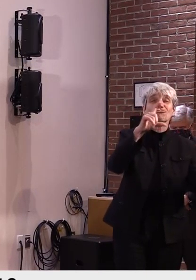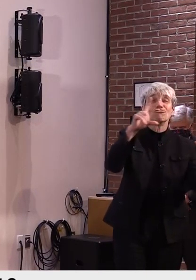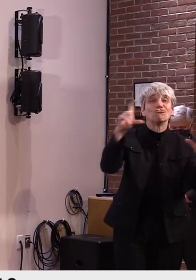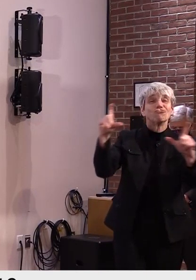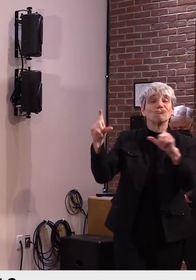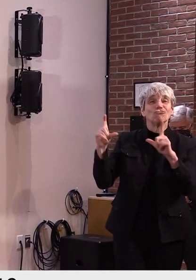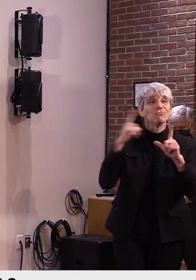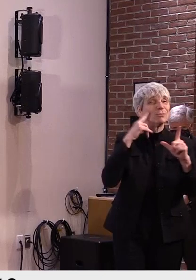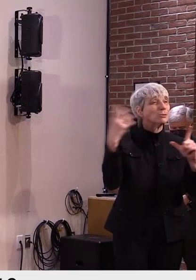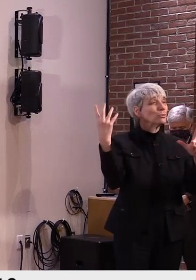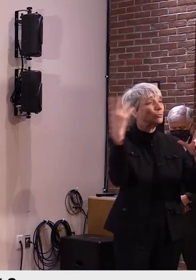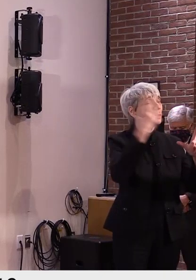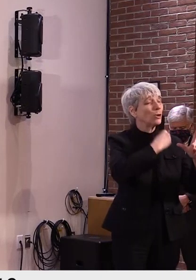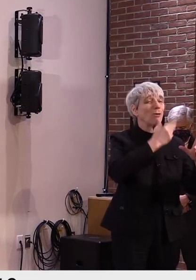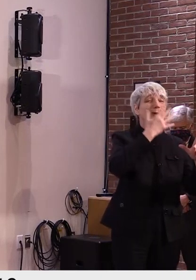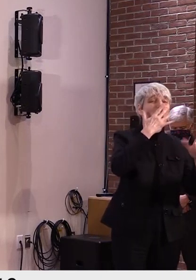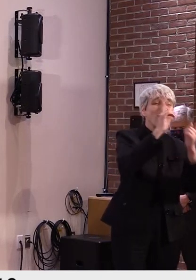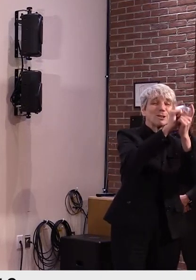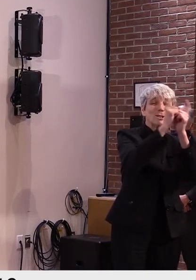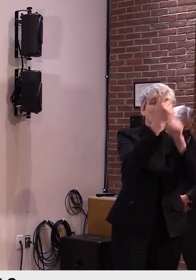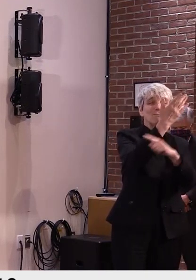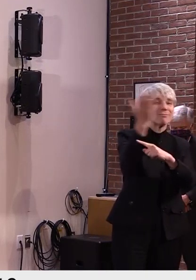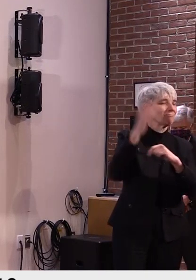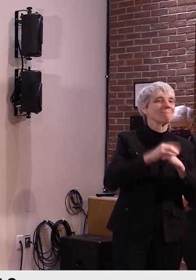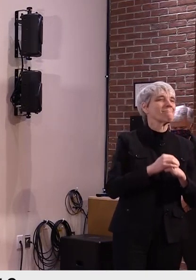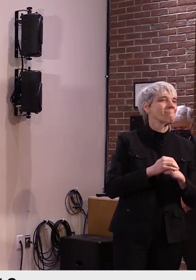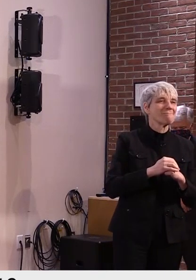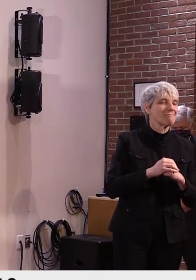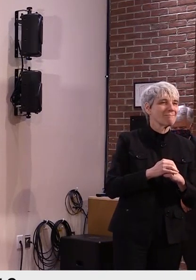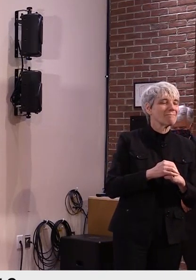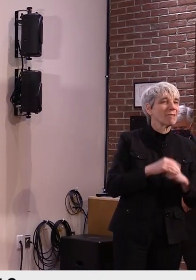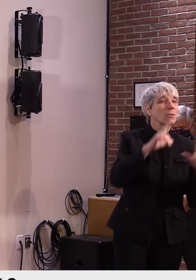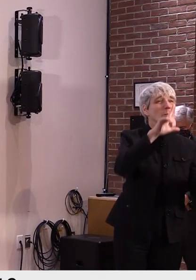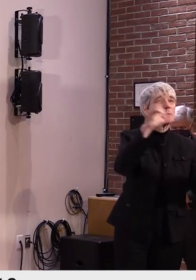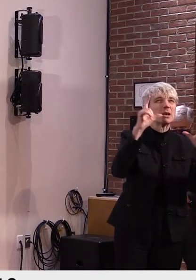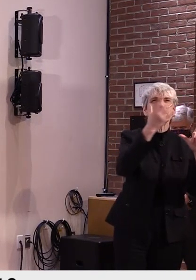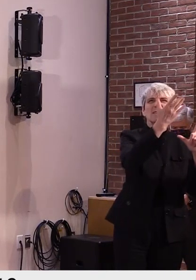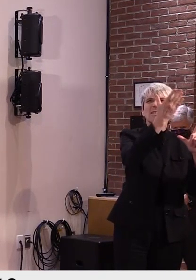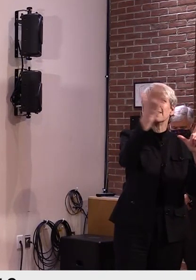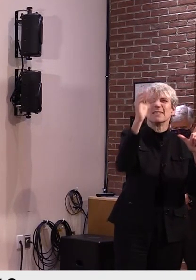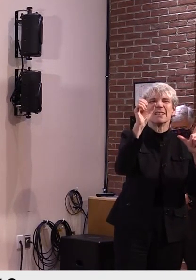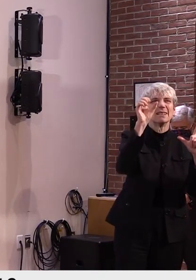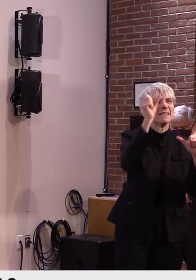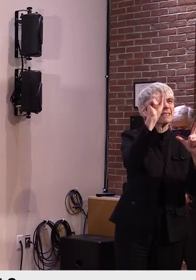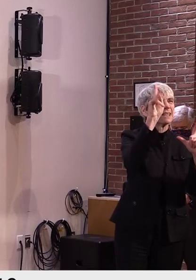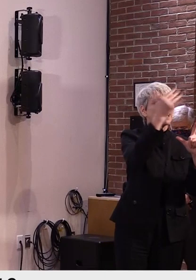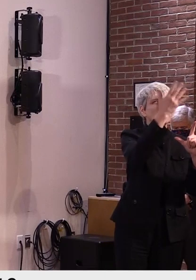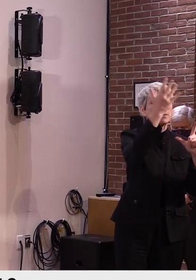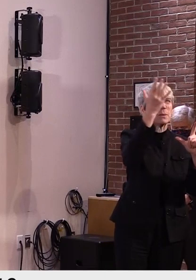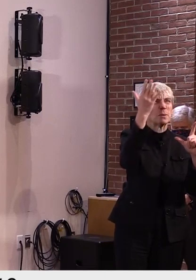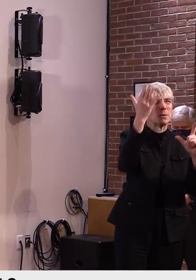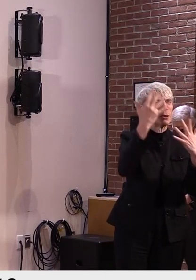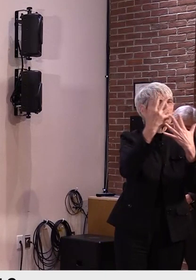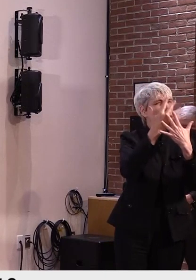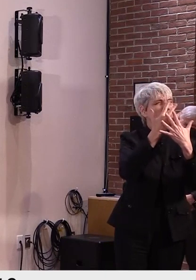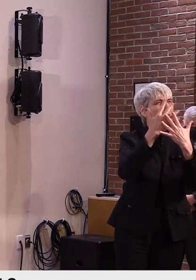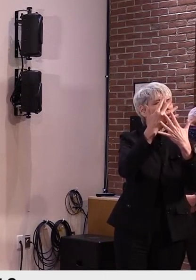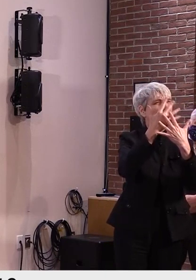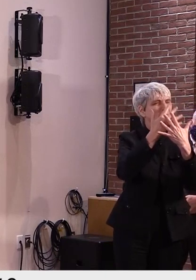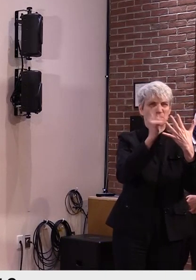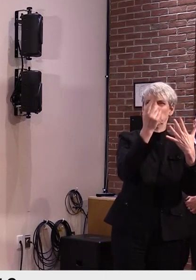pictures of fall foliage. It was pictures of hazy skies in the middle of the afternoon, which leads me to believe that this